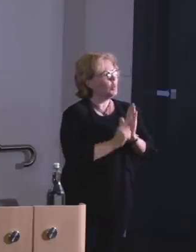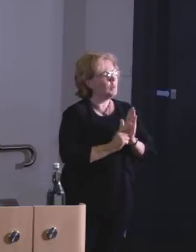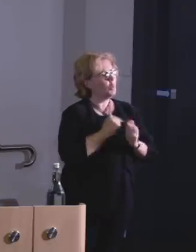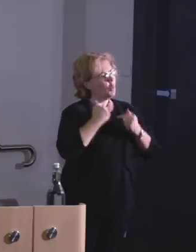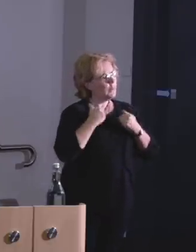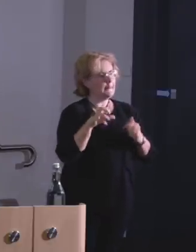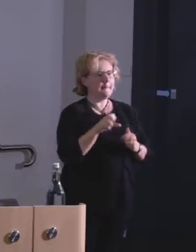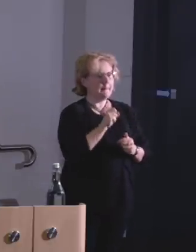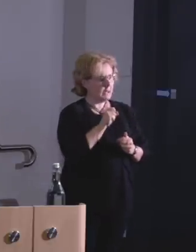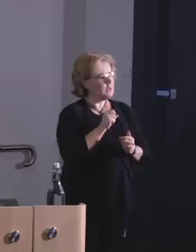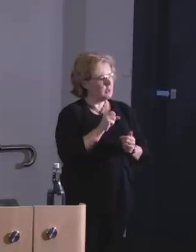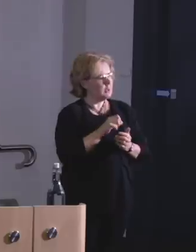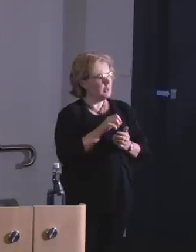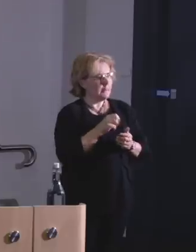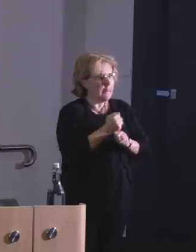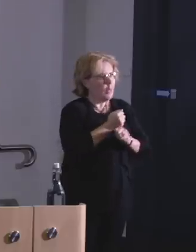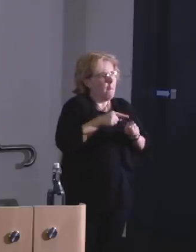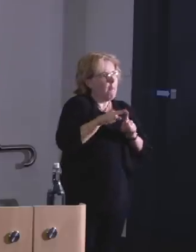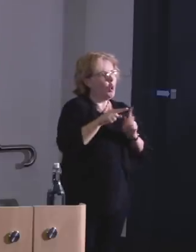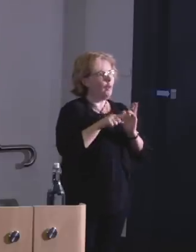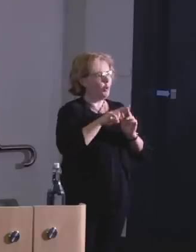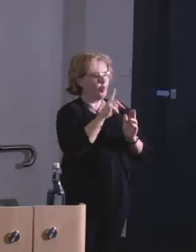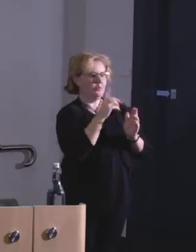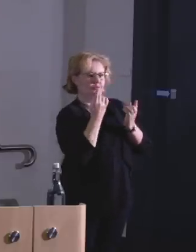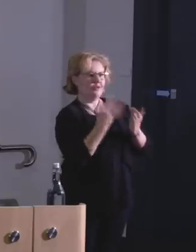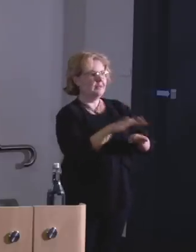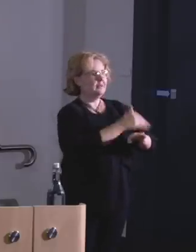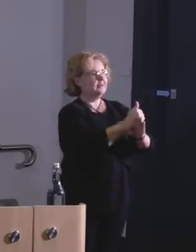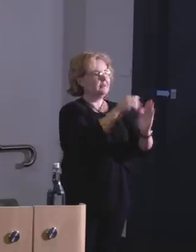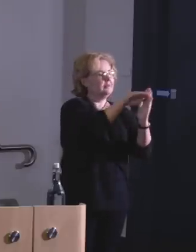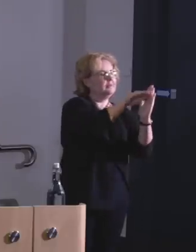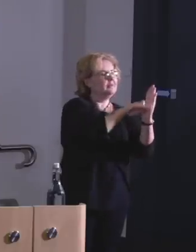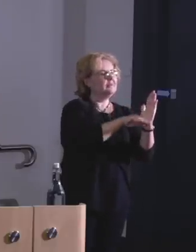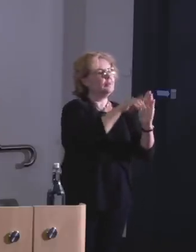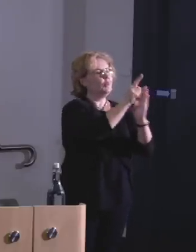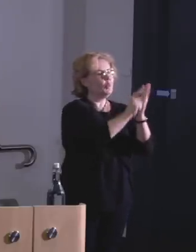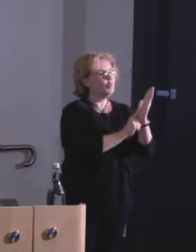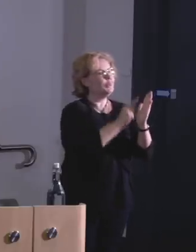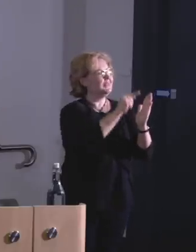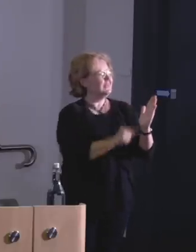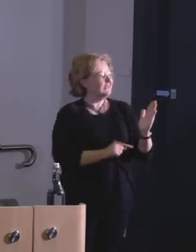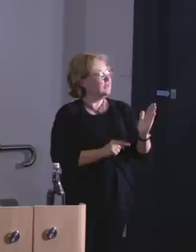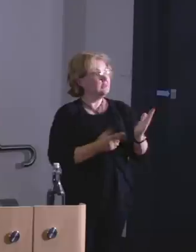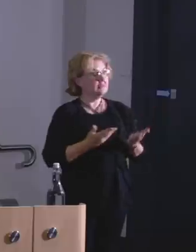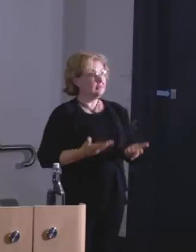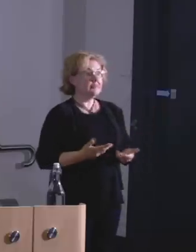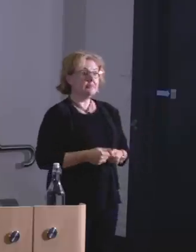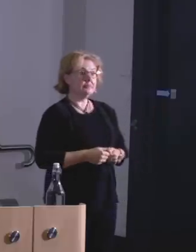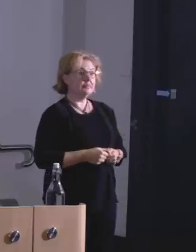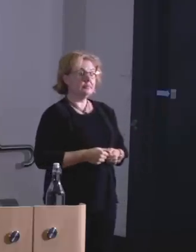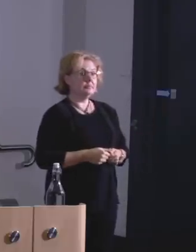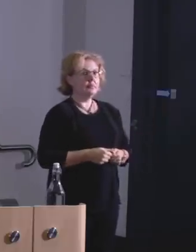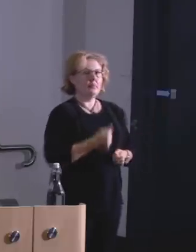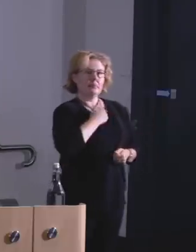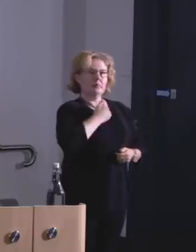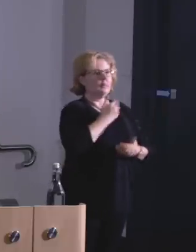all that is made available to us. So that's my story about,